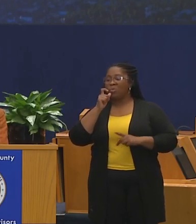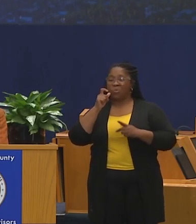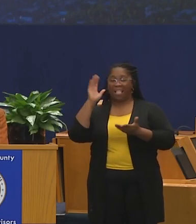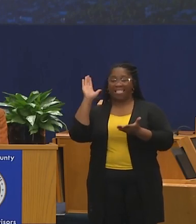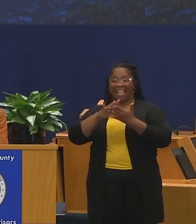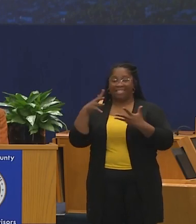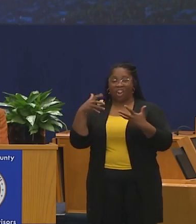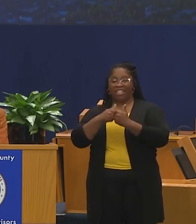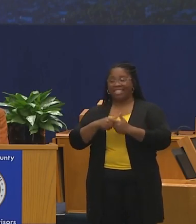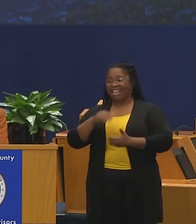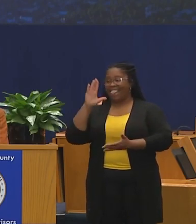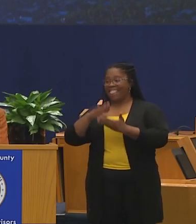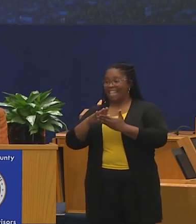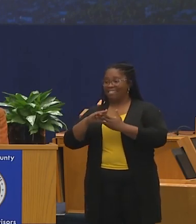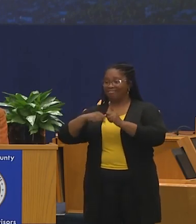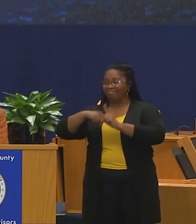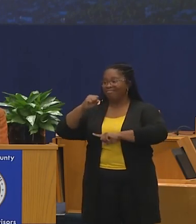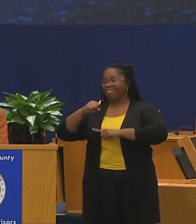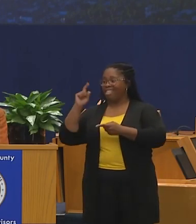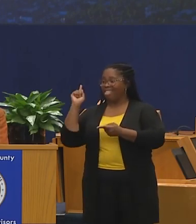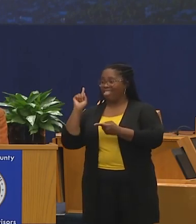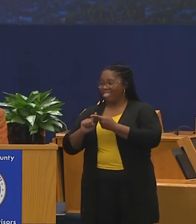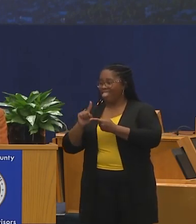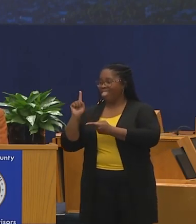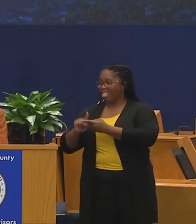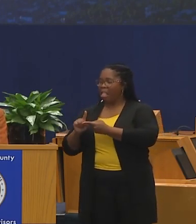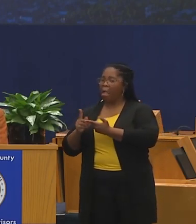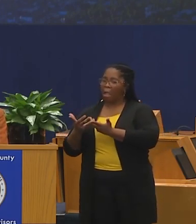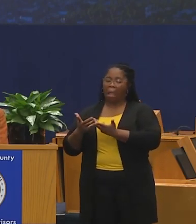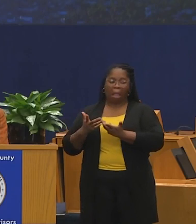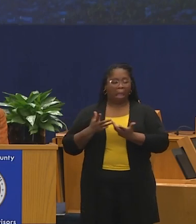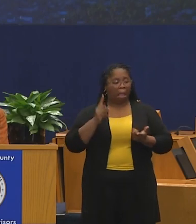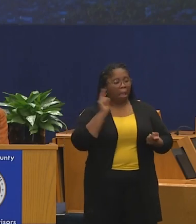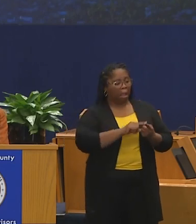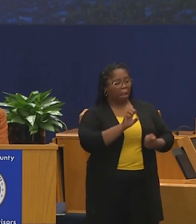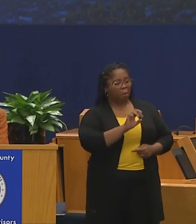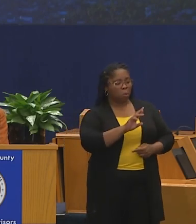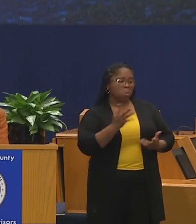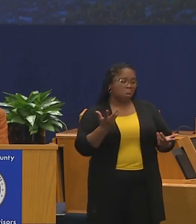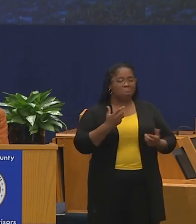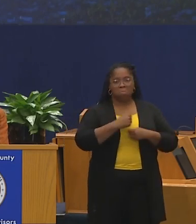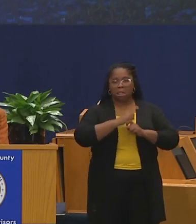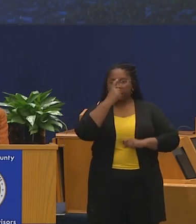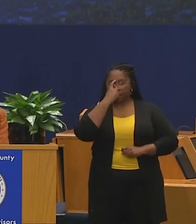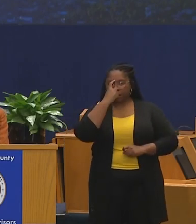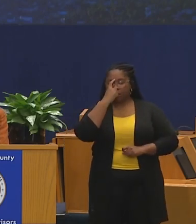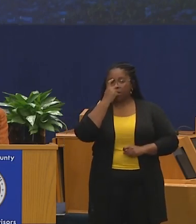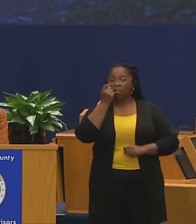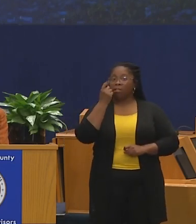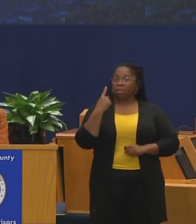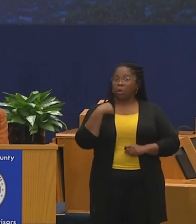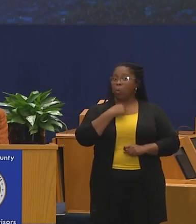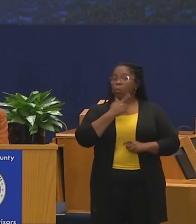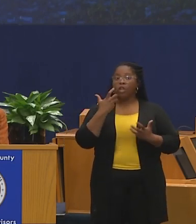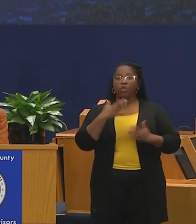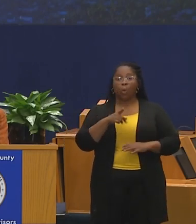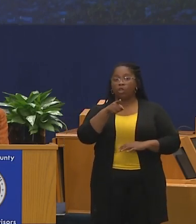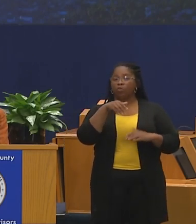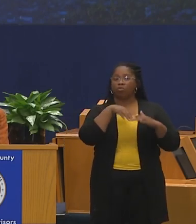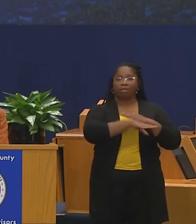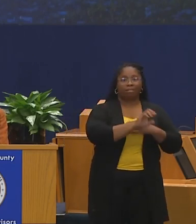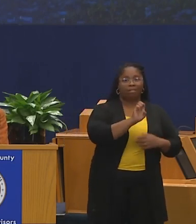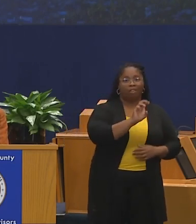or trauma or things like that. So I think clearly the message to the public is please know that while we don't want you to use the ED if you don't